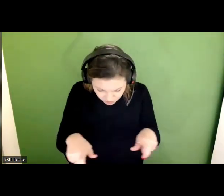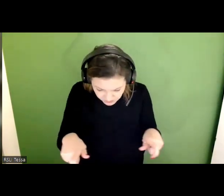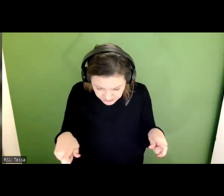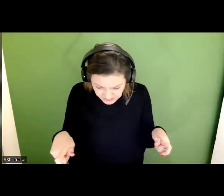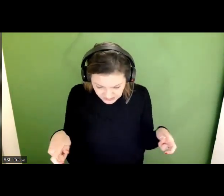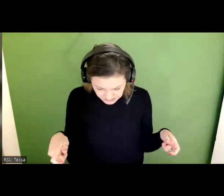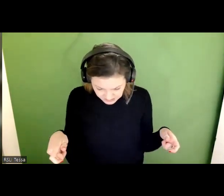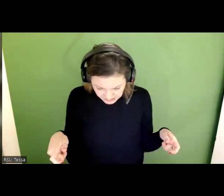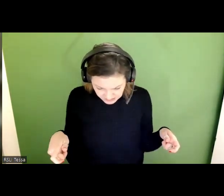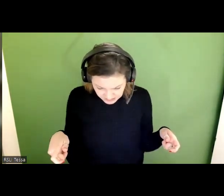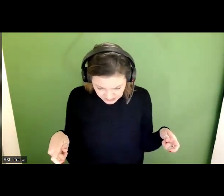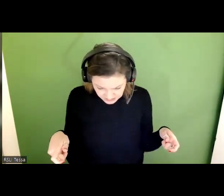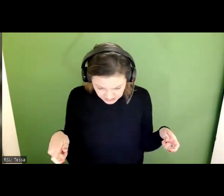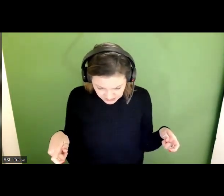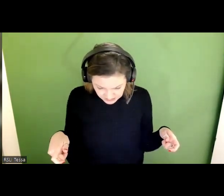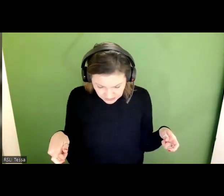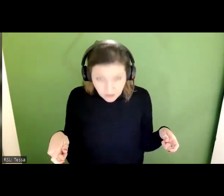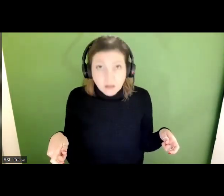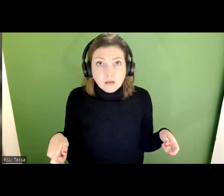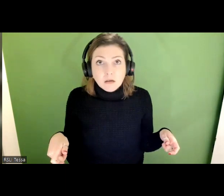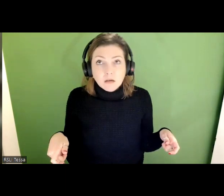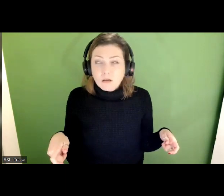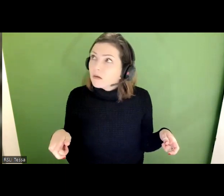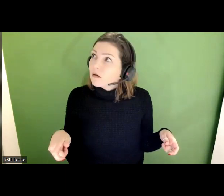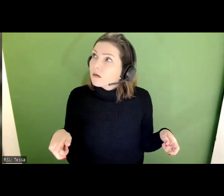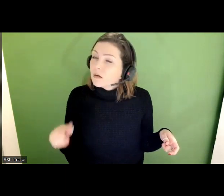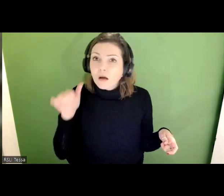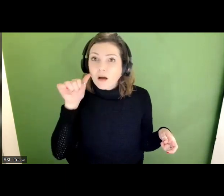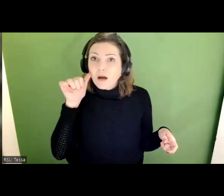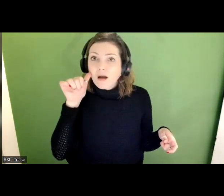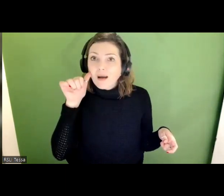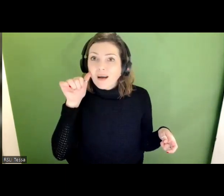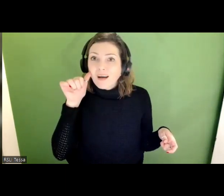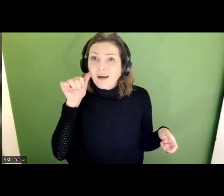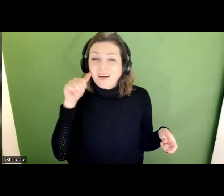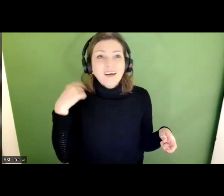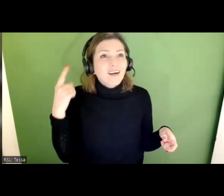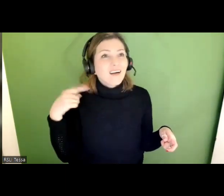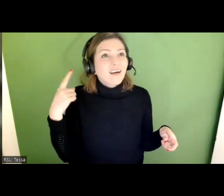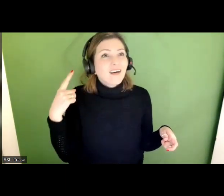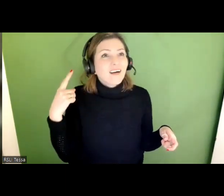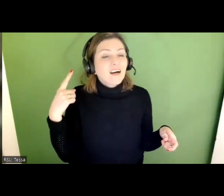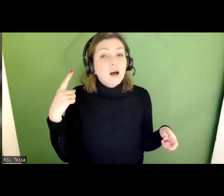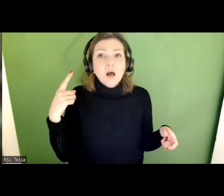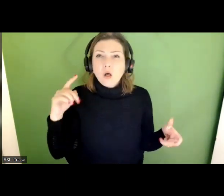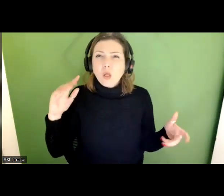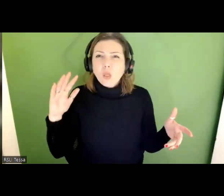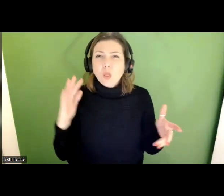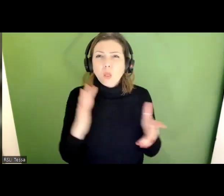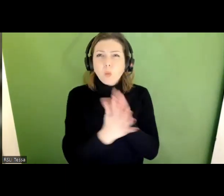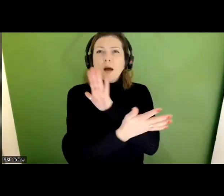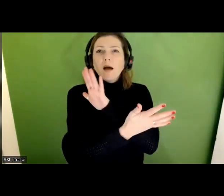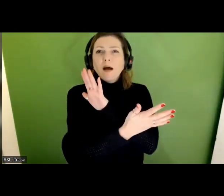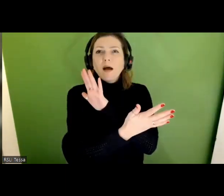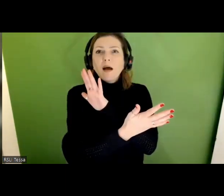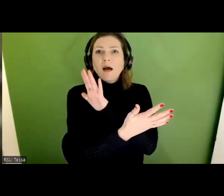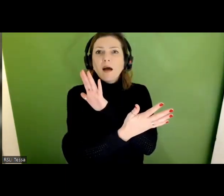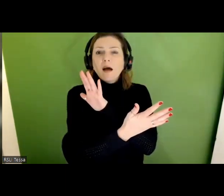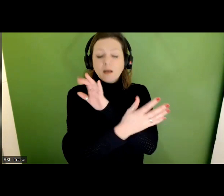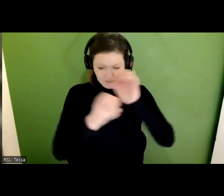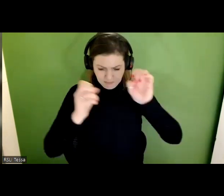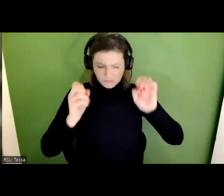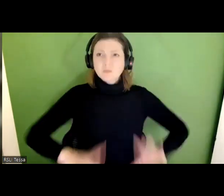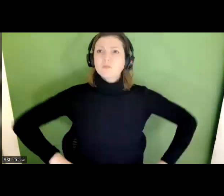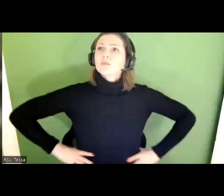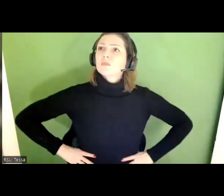around her hem when she heard a familiar sound. The thwack of leather. She let go of her skirt